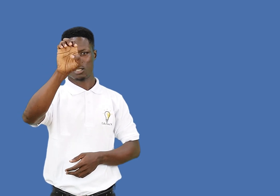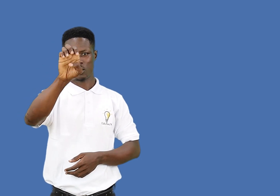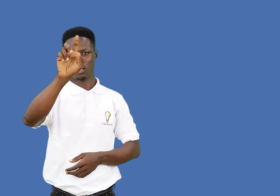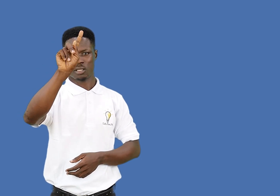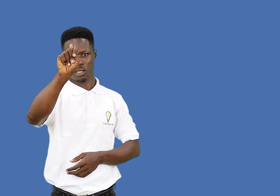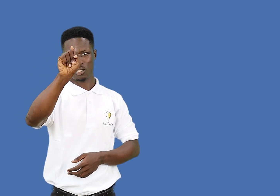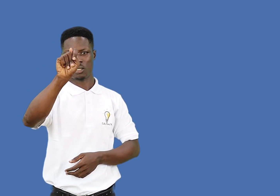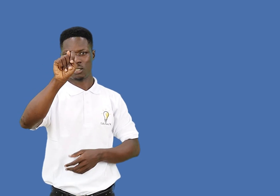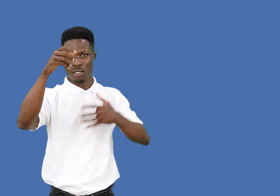Headset